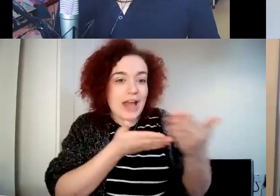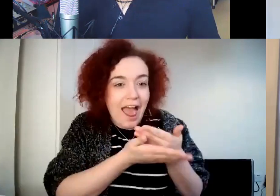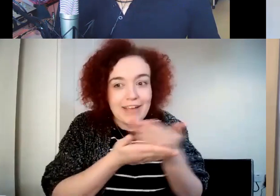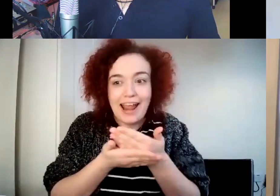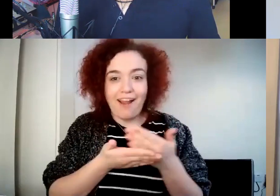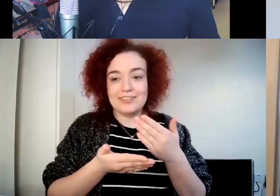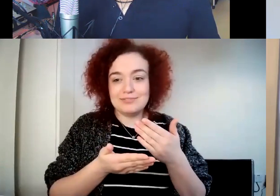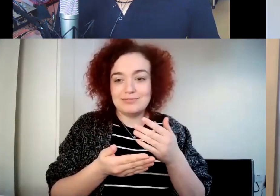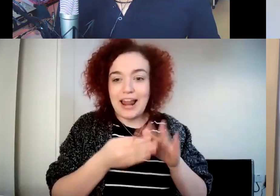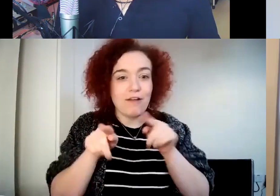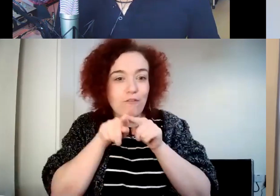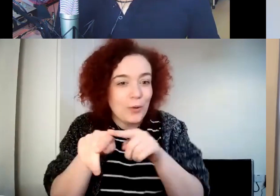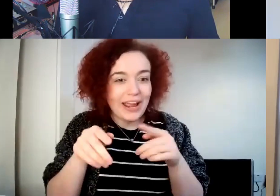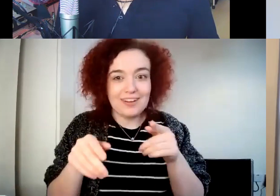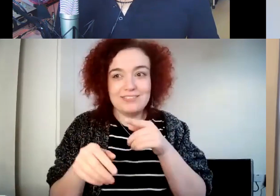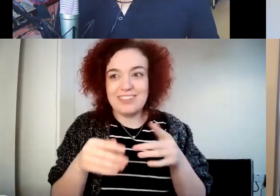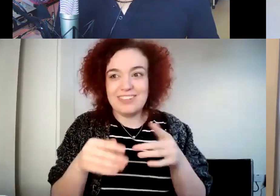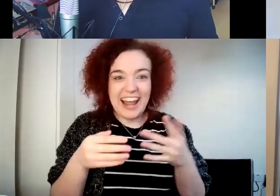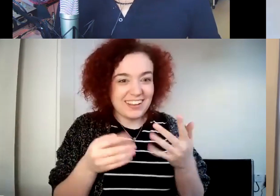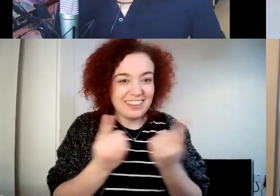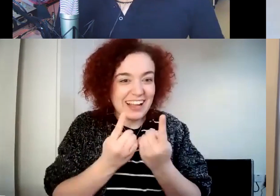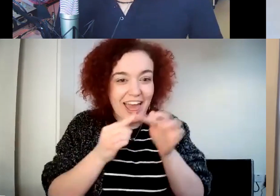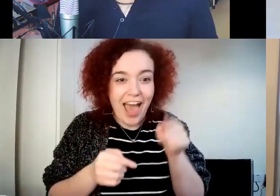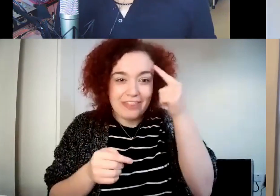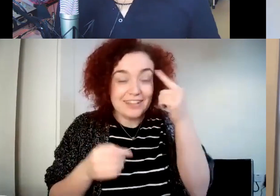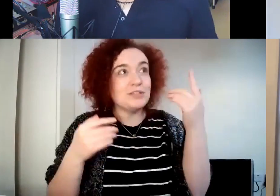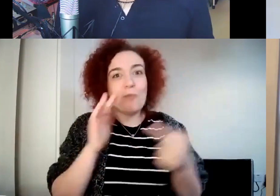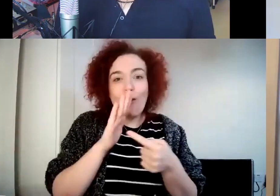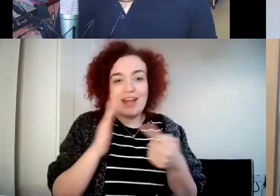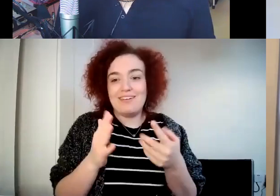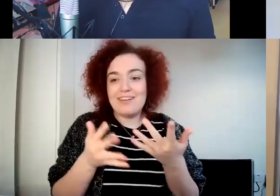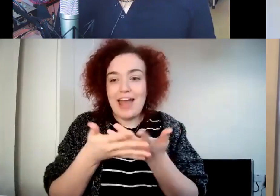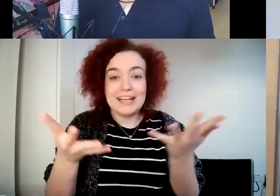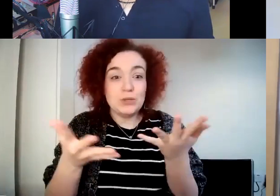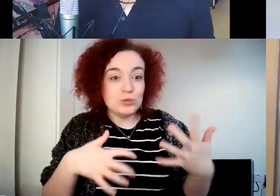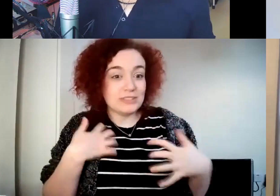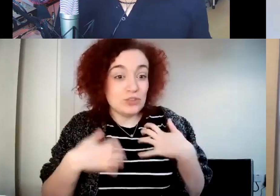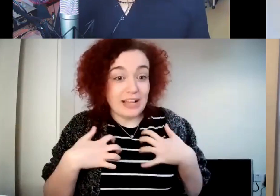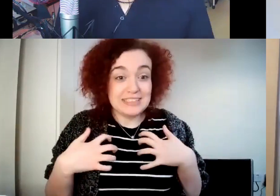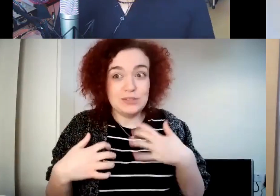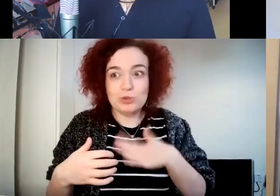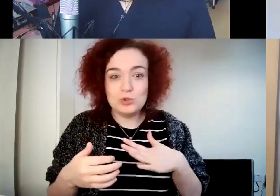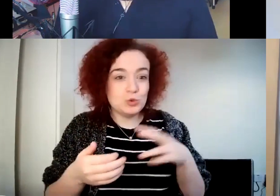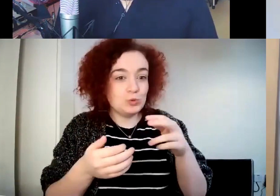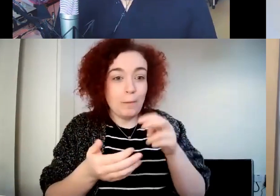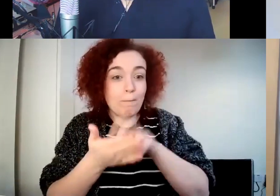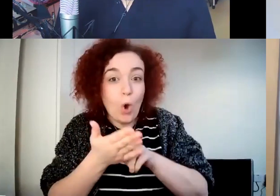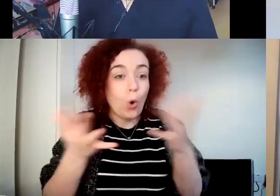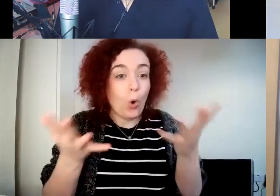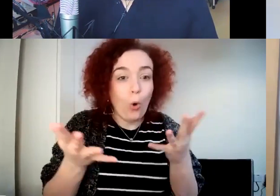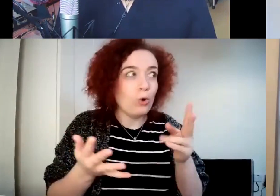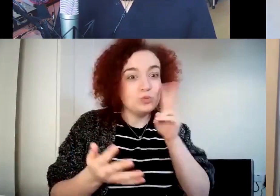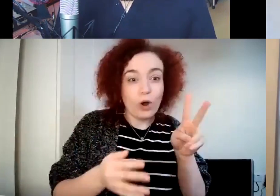with regard to social media, so if you could help me out by sharing and following and getting things out there, I think that's the most important thing, to have exposure